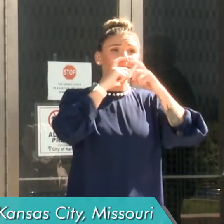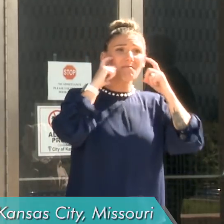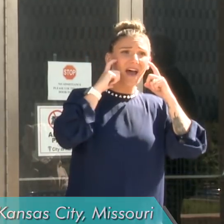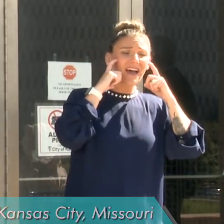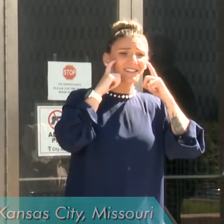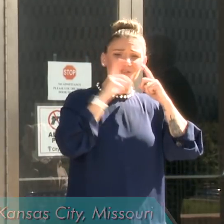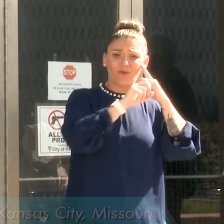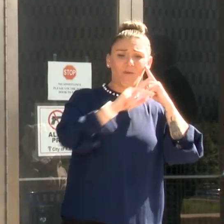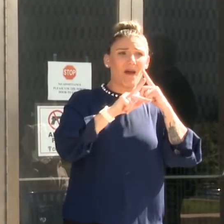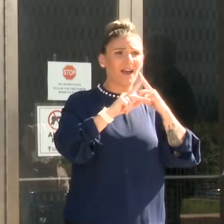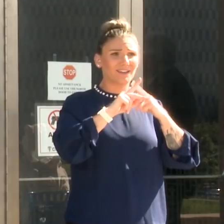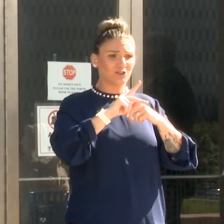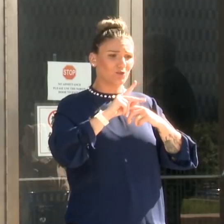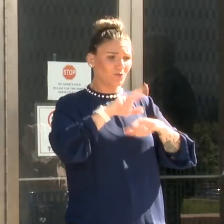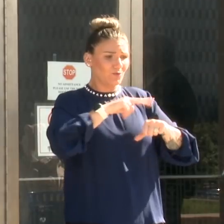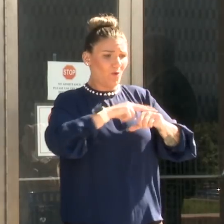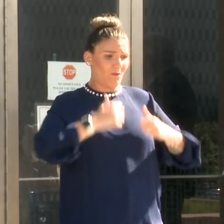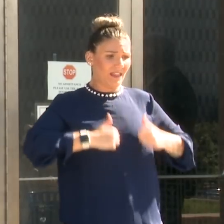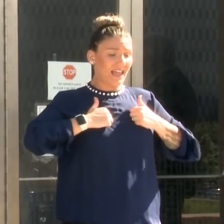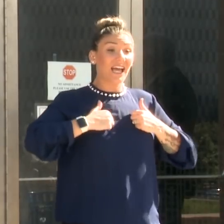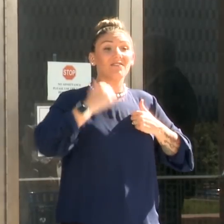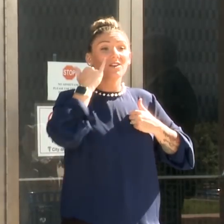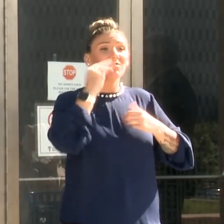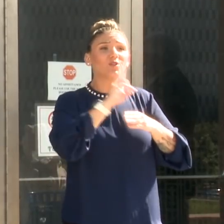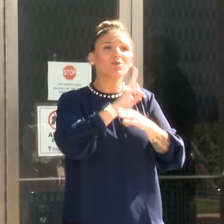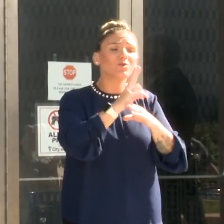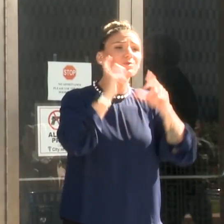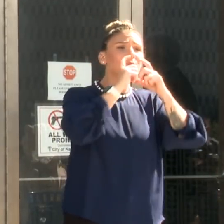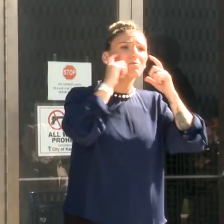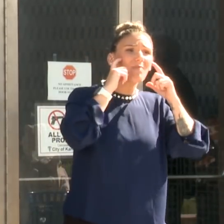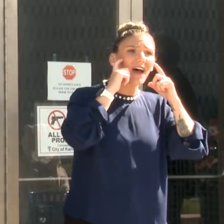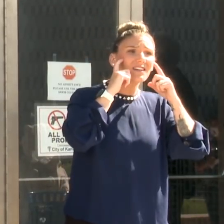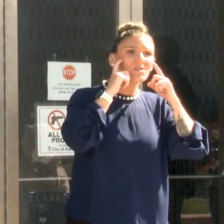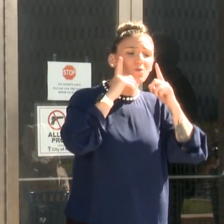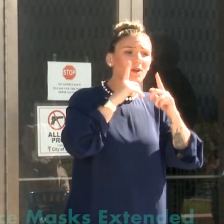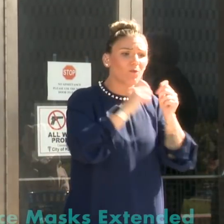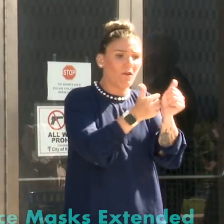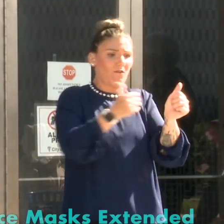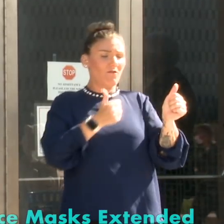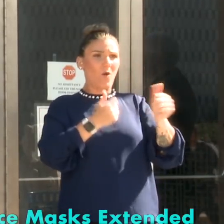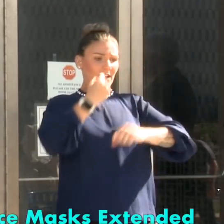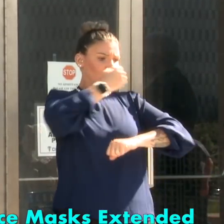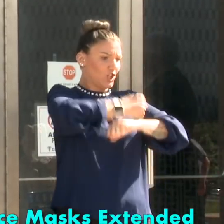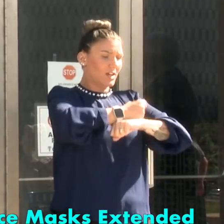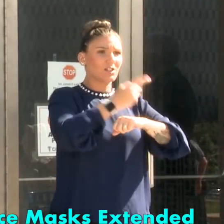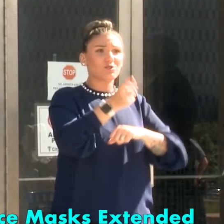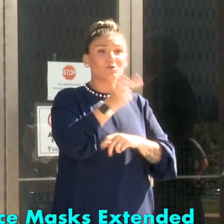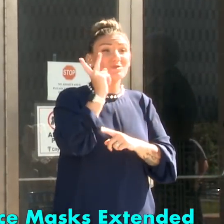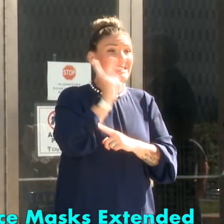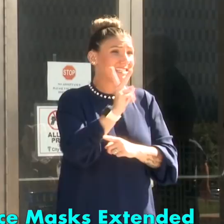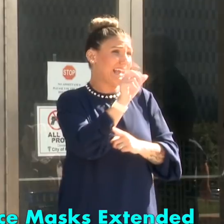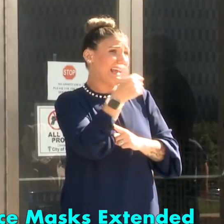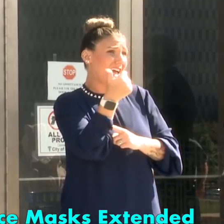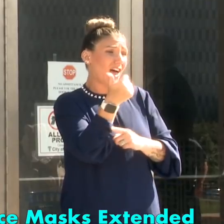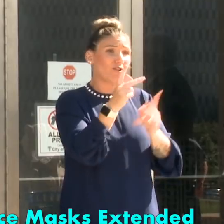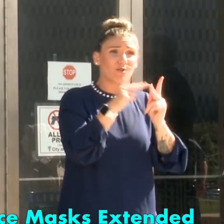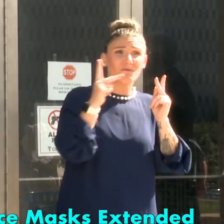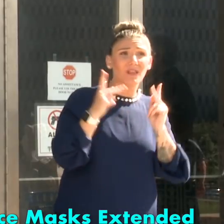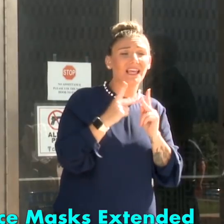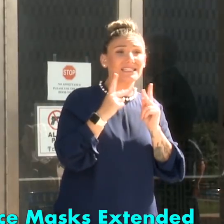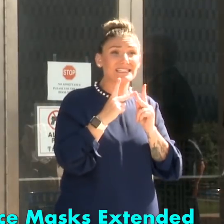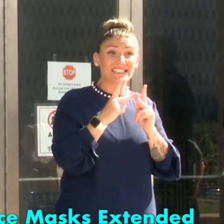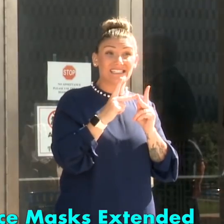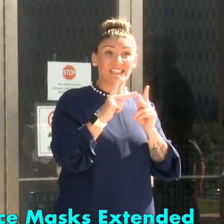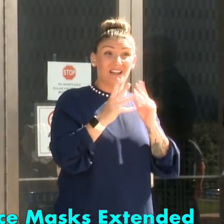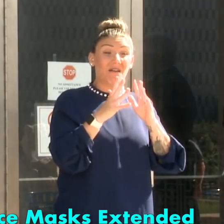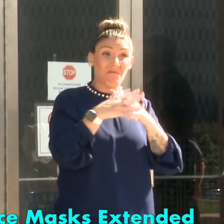the way we have it. And if you wear a mask, we avoid further shutdowns, the very types of which you're seeing in other parts of America, particularly the